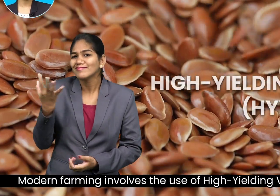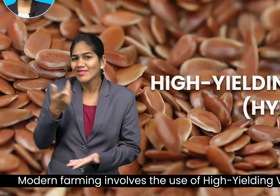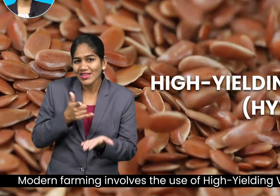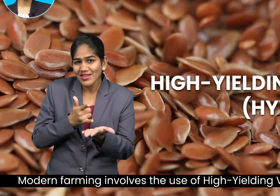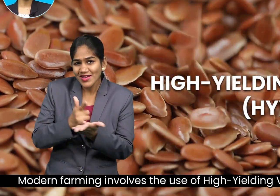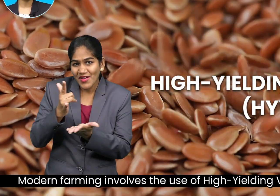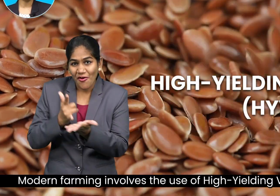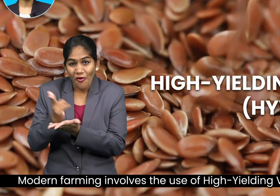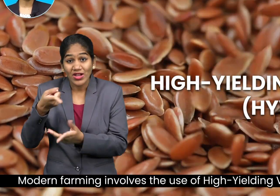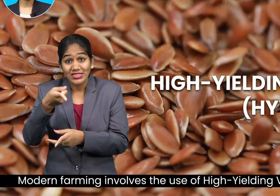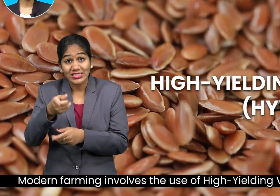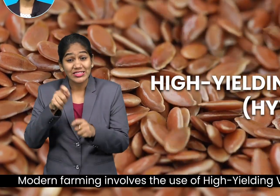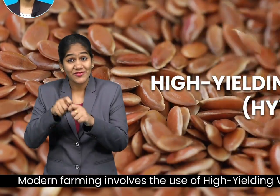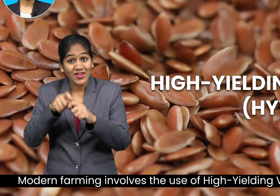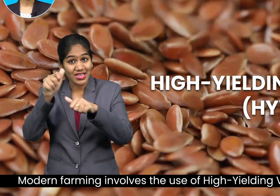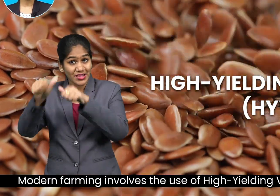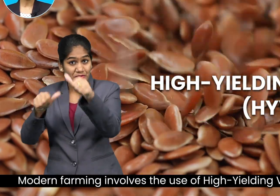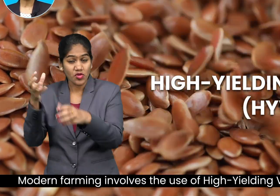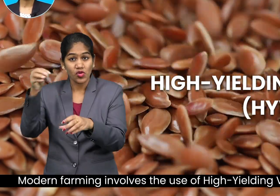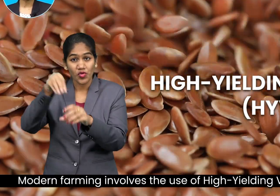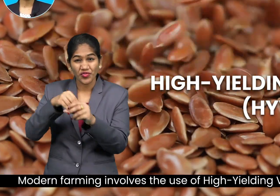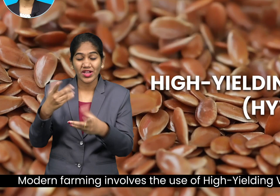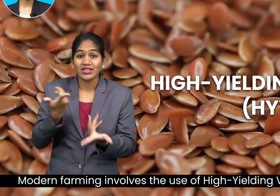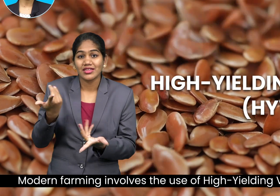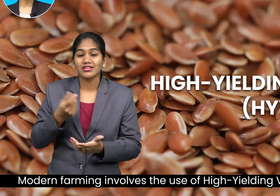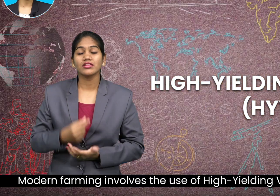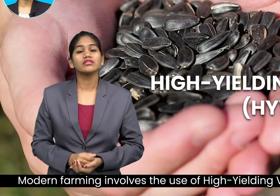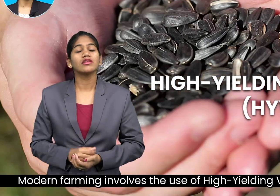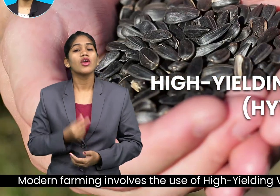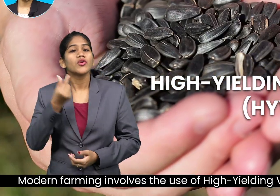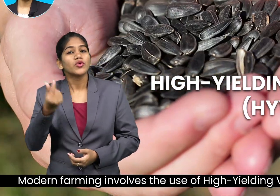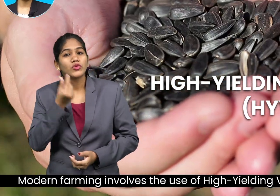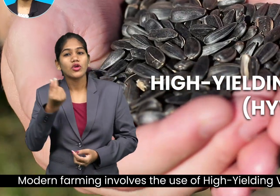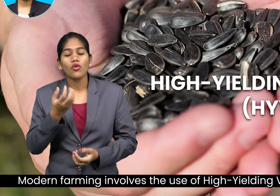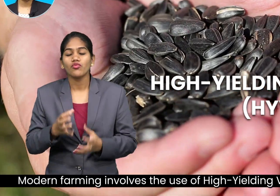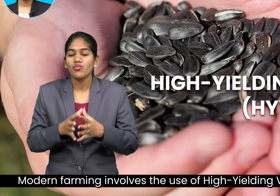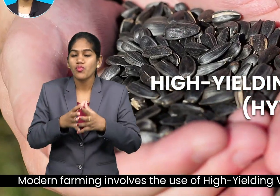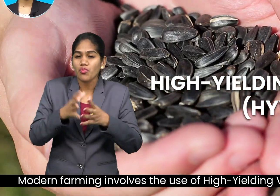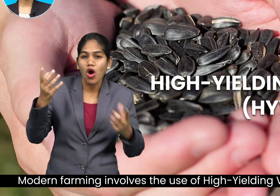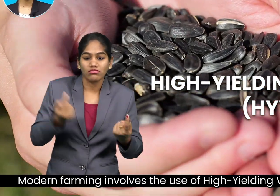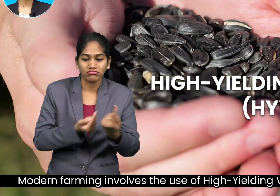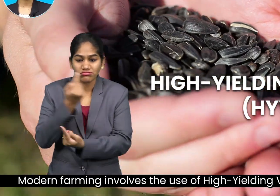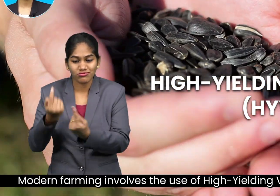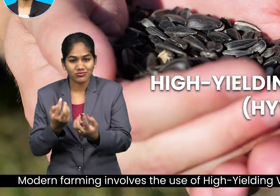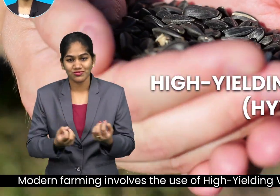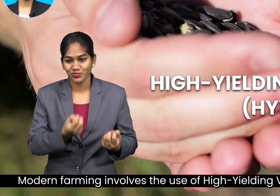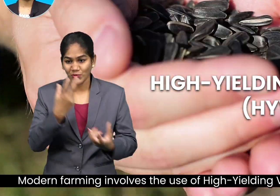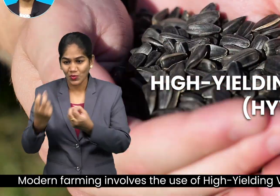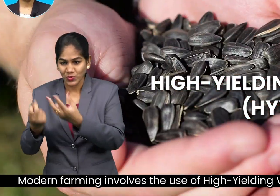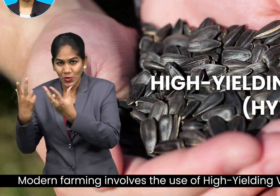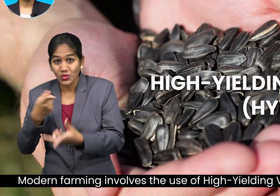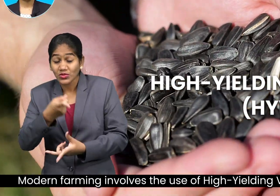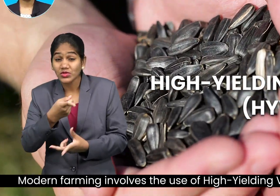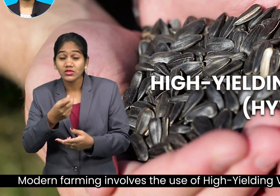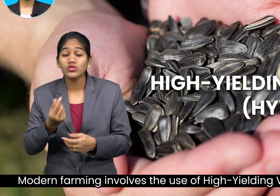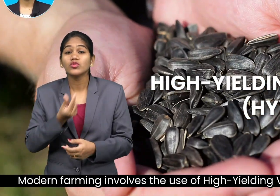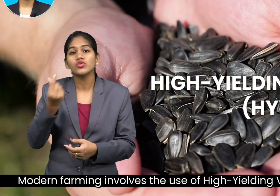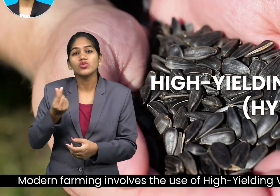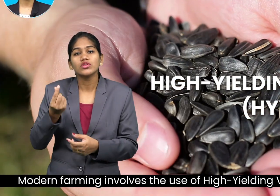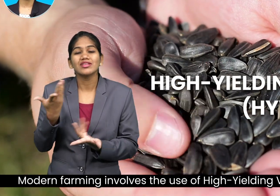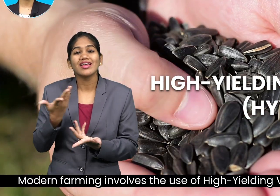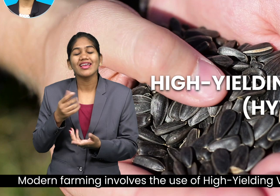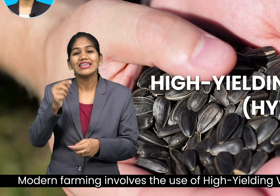Modern farming involves the use of high-yielding variety, HYV seeds.